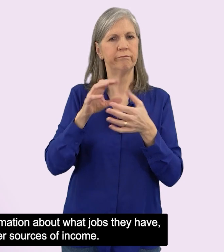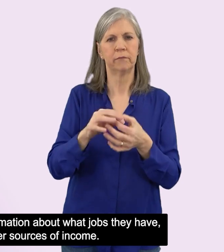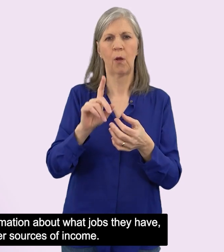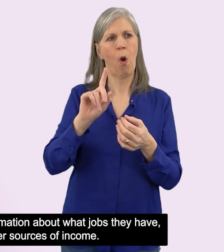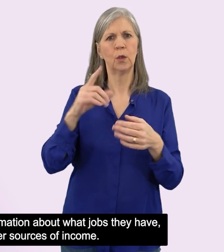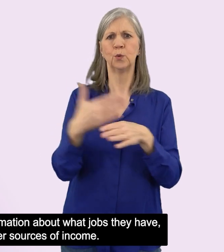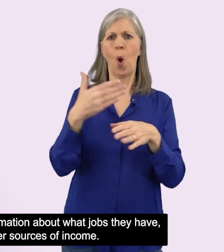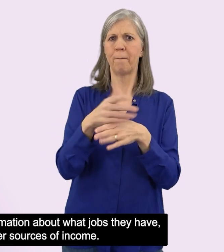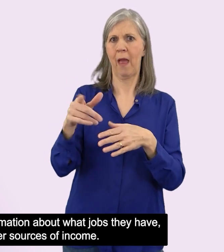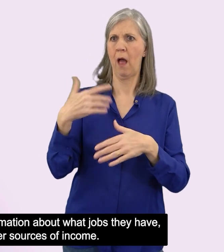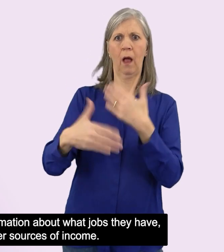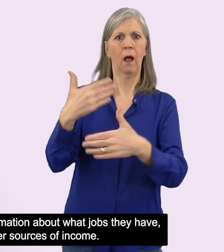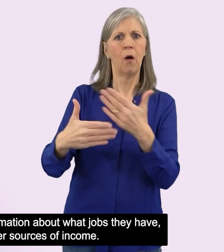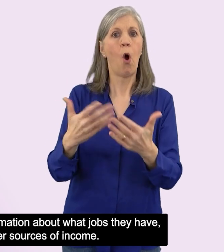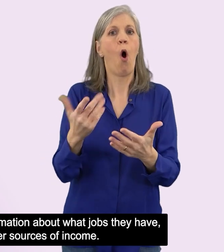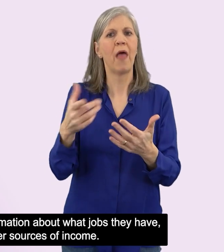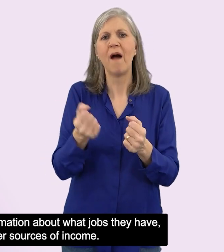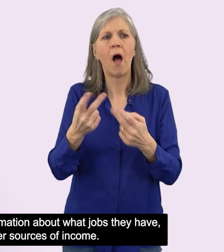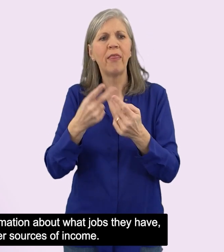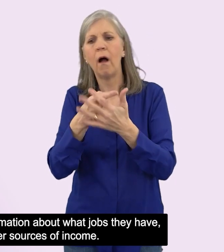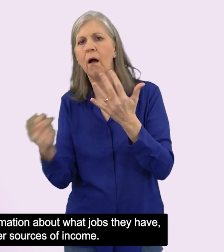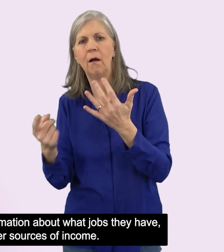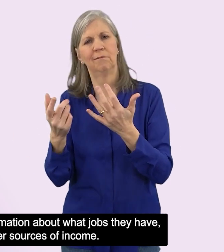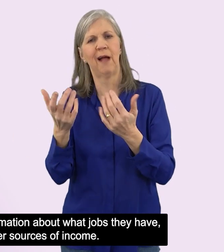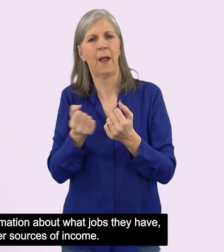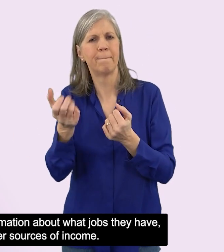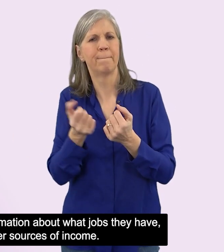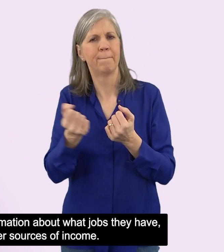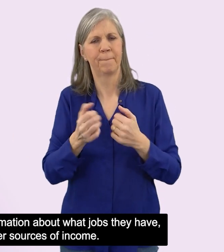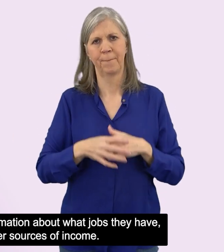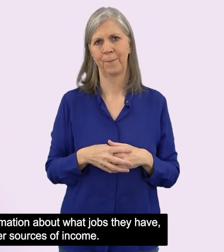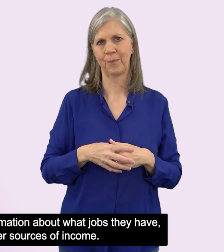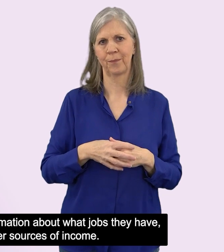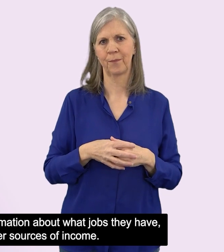remuneration, information about what jobs they have, or any other sources of income.